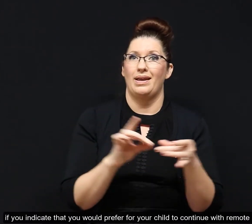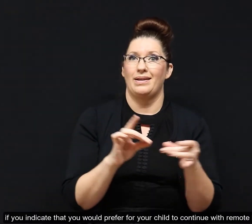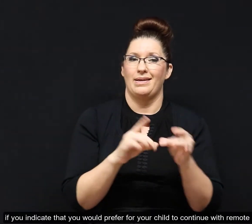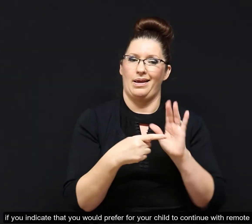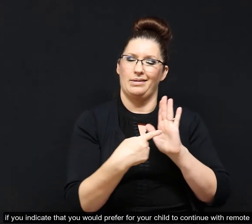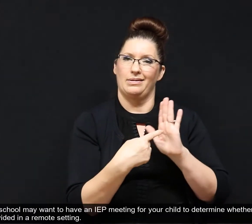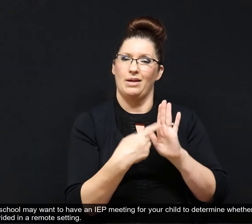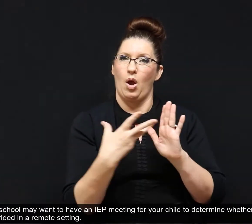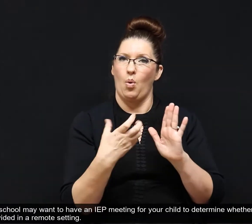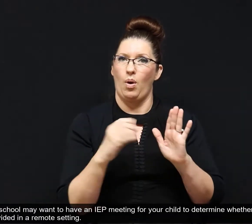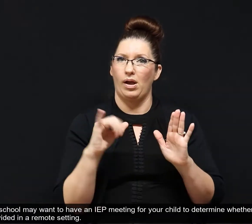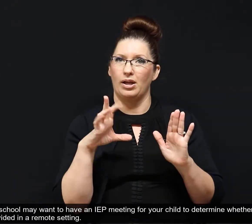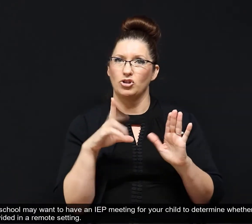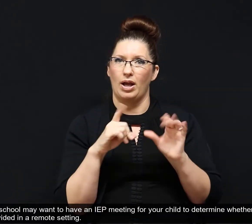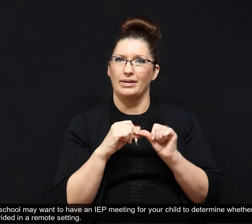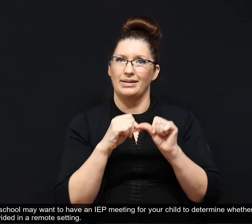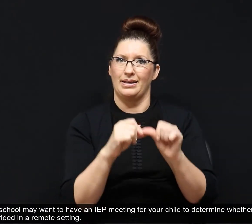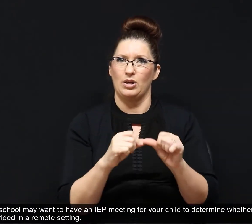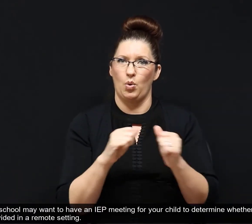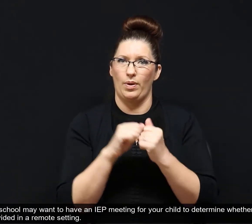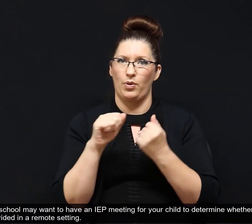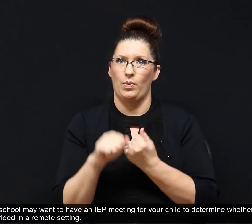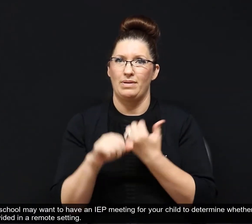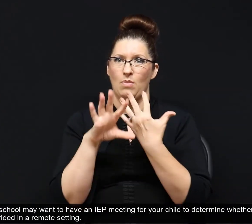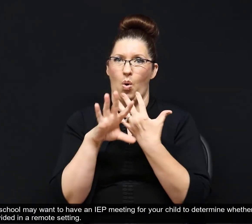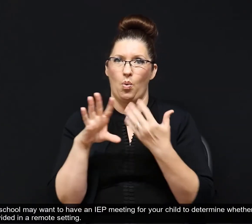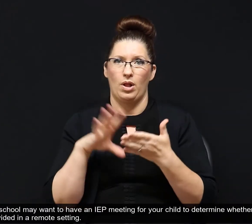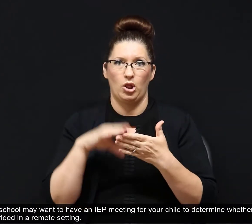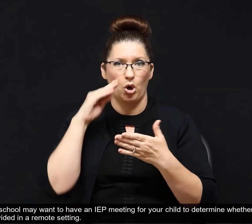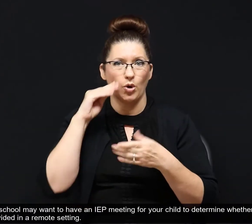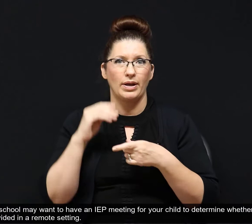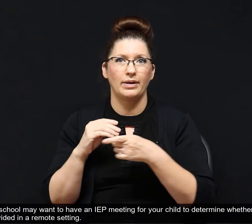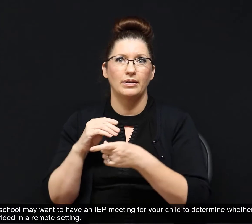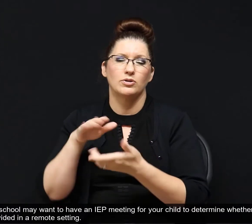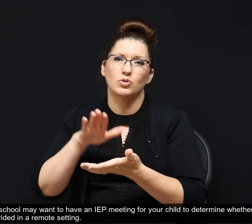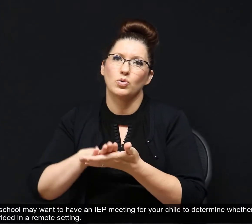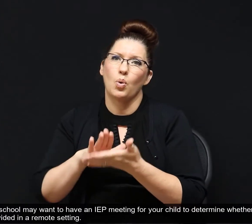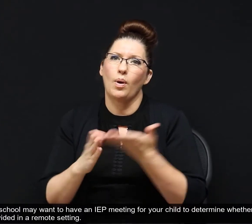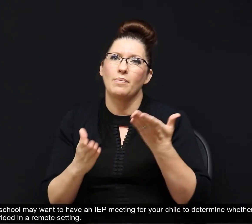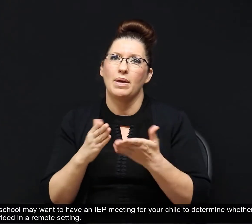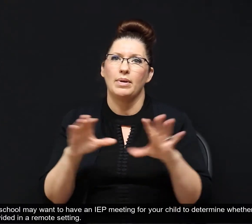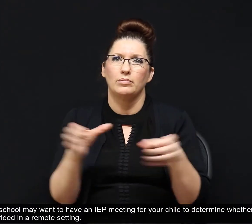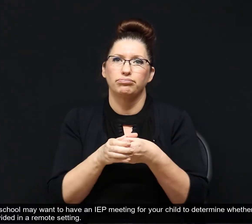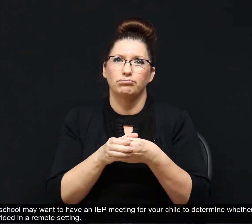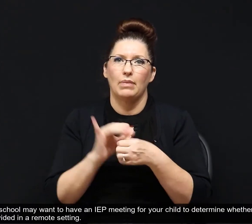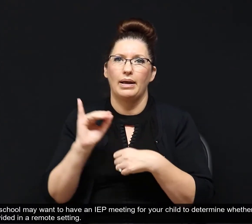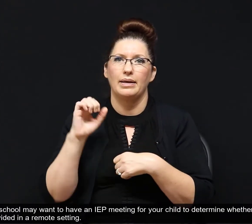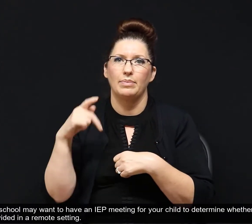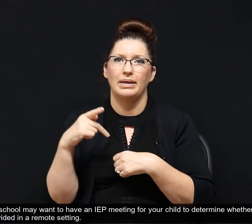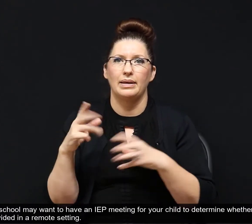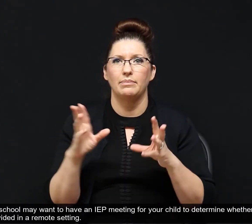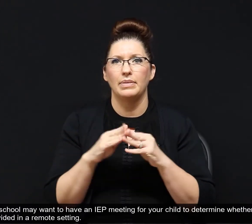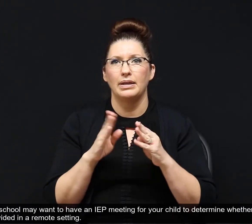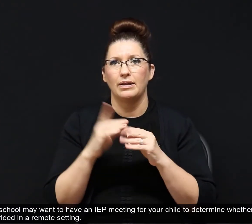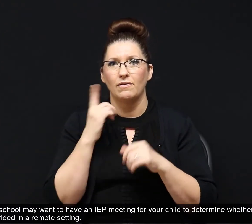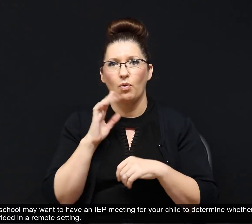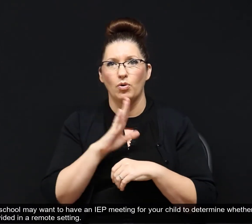learning, the school may want to have an IEP meeting for your child to determine whether FAPE can be provided in a remote